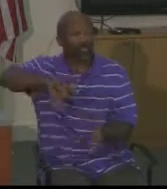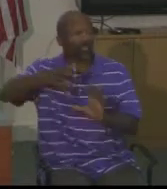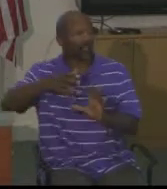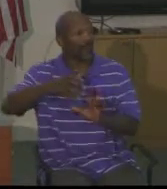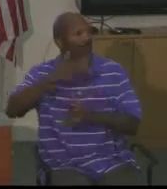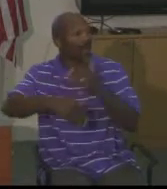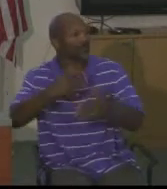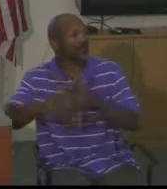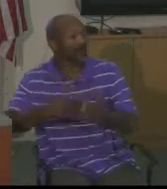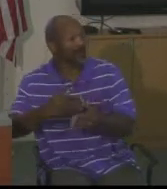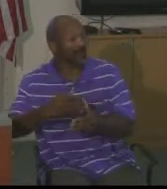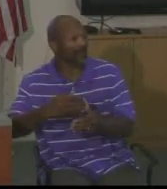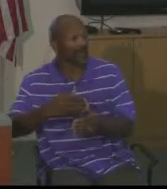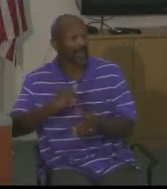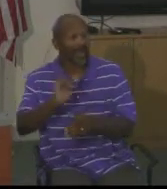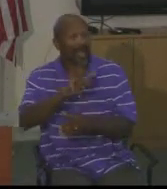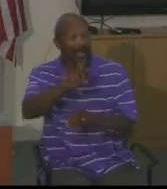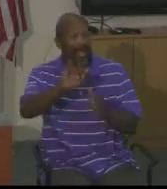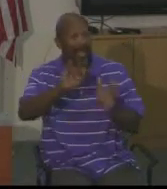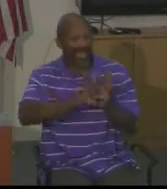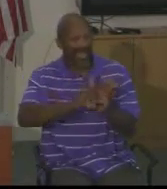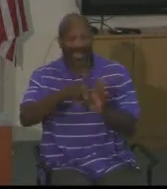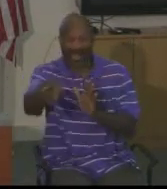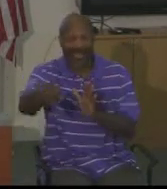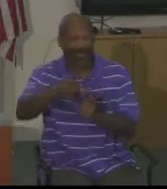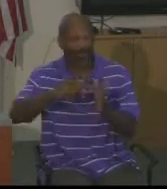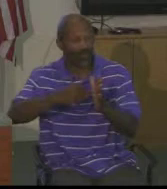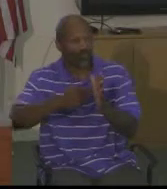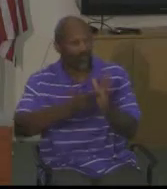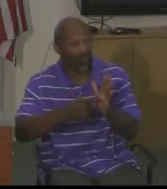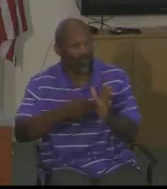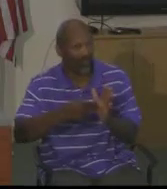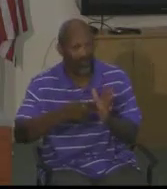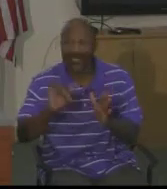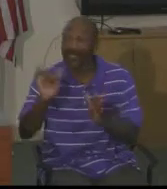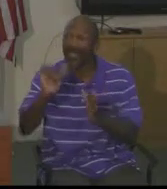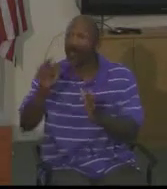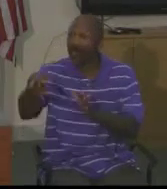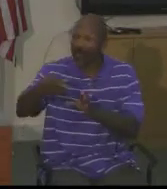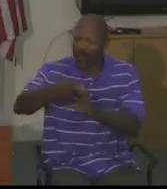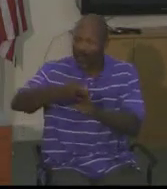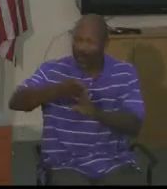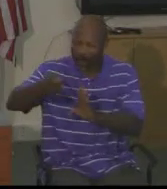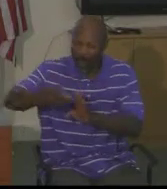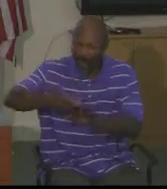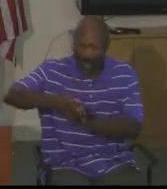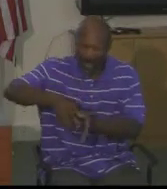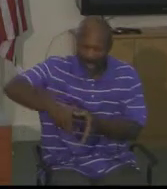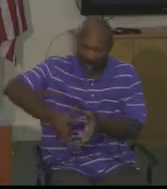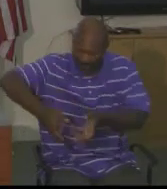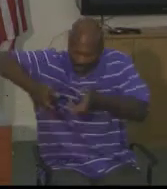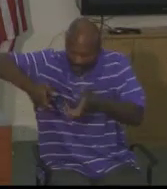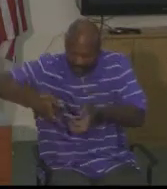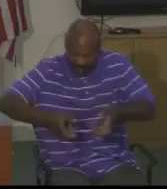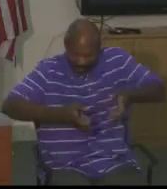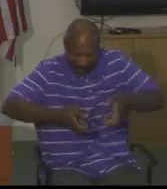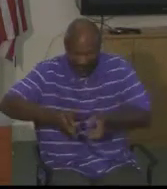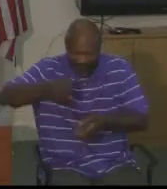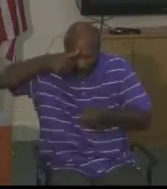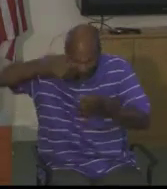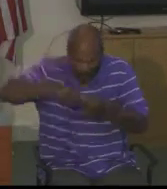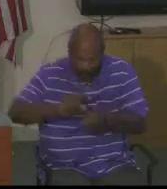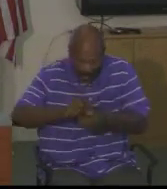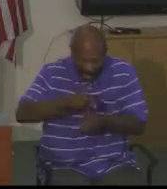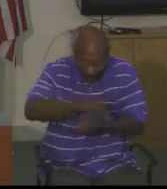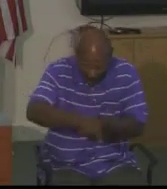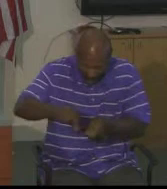So much like you're identifying the screws, if you're pulling chassis pieces out, because you're pulling out